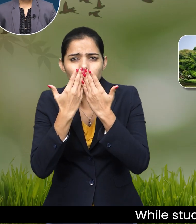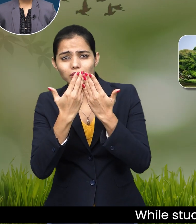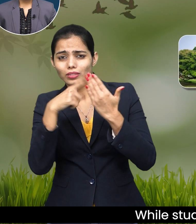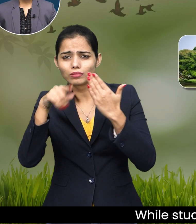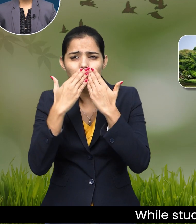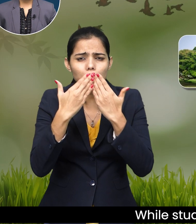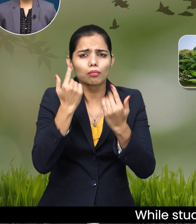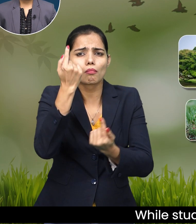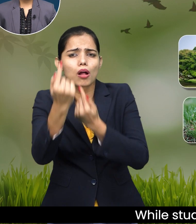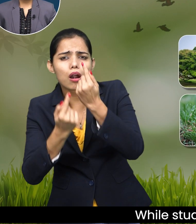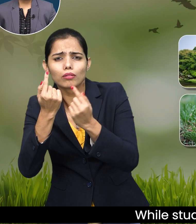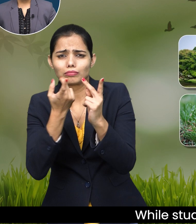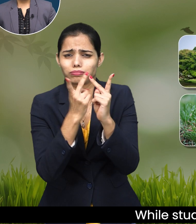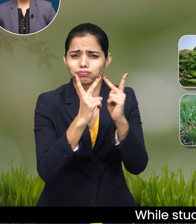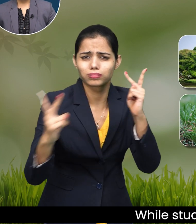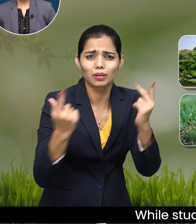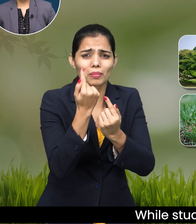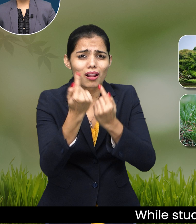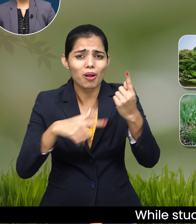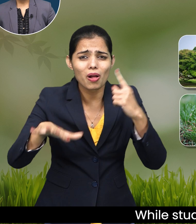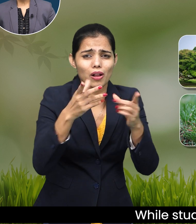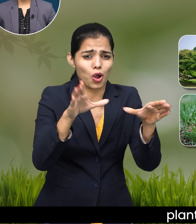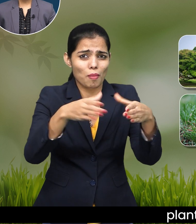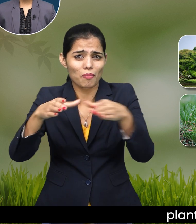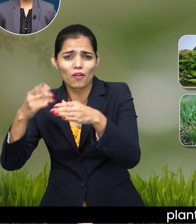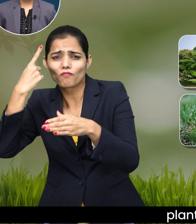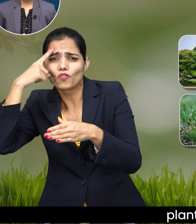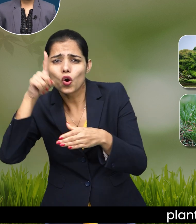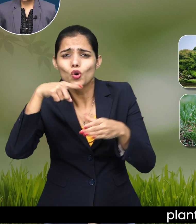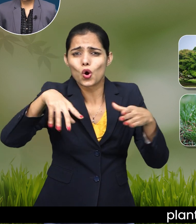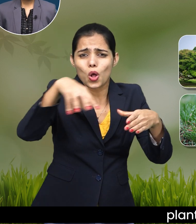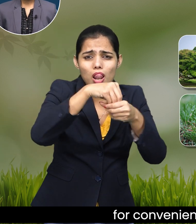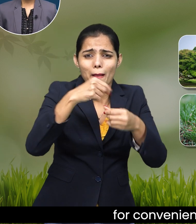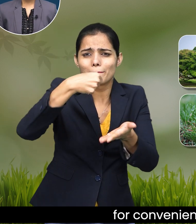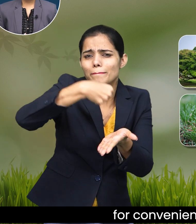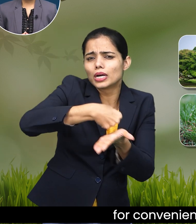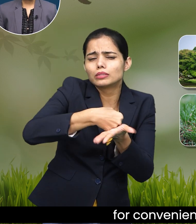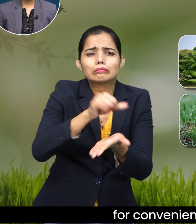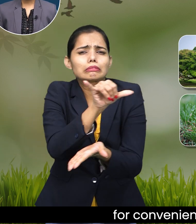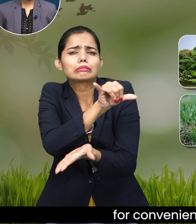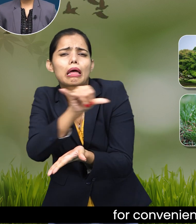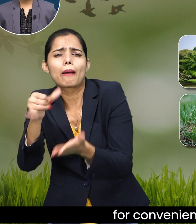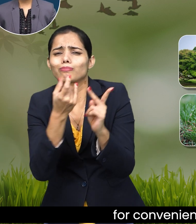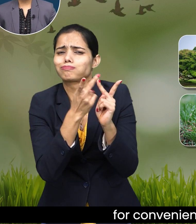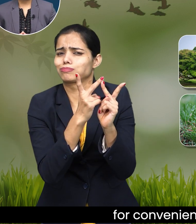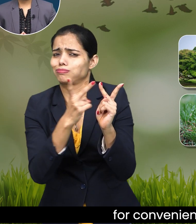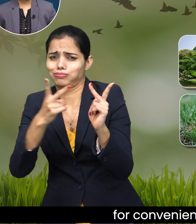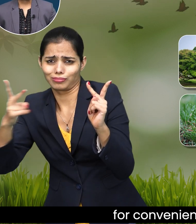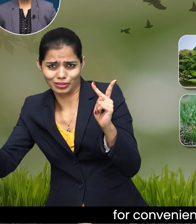While studying plant diversity, plants are classified for convenience based